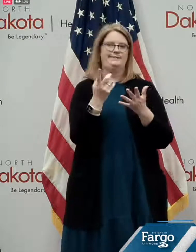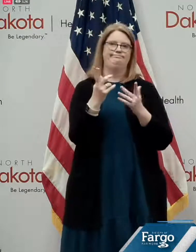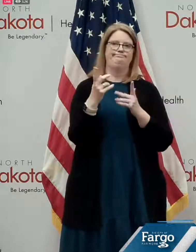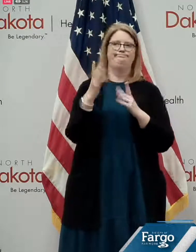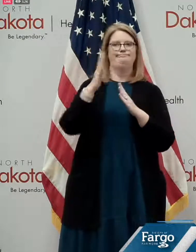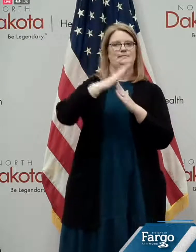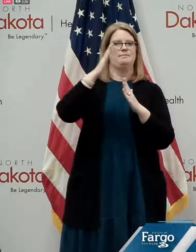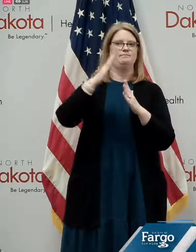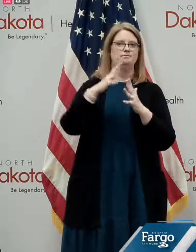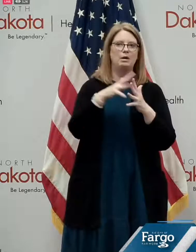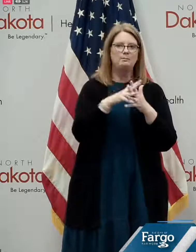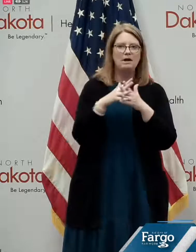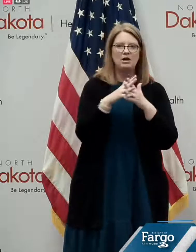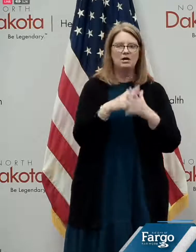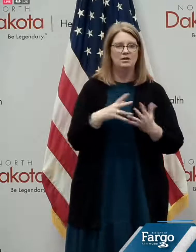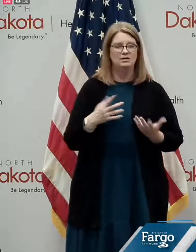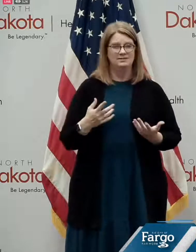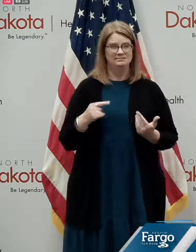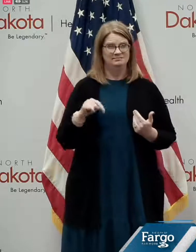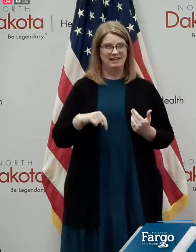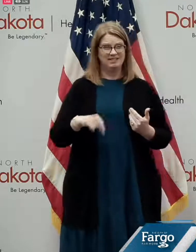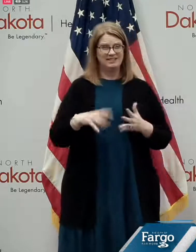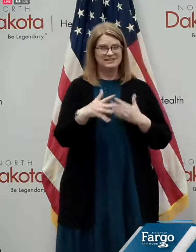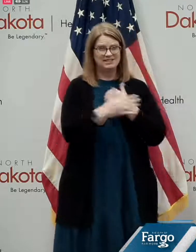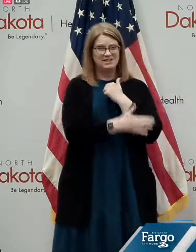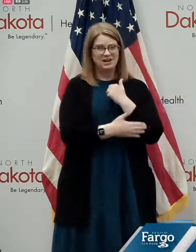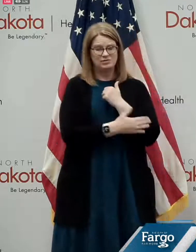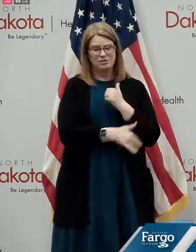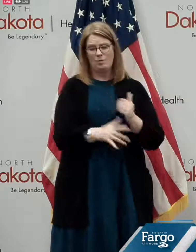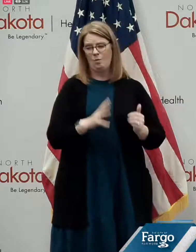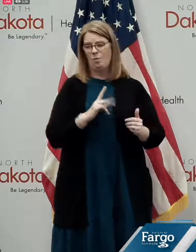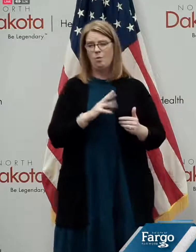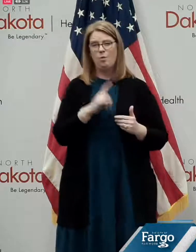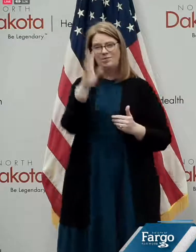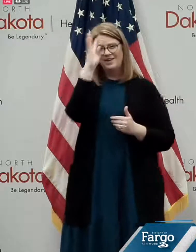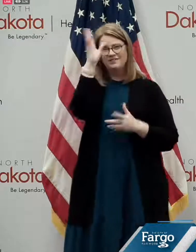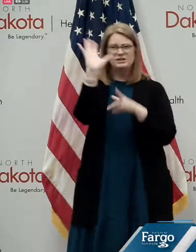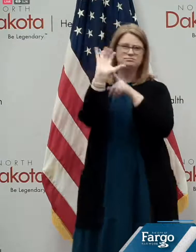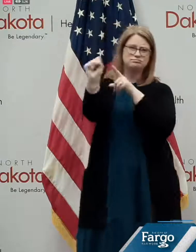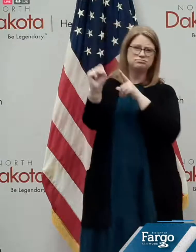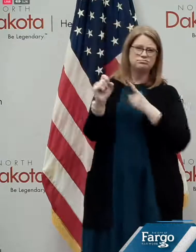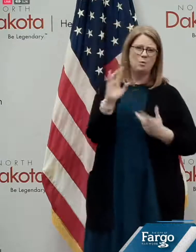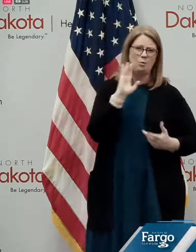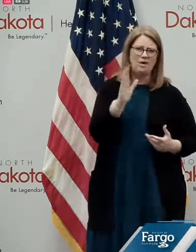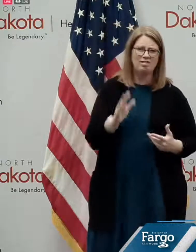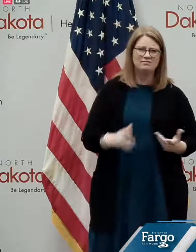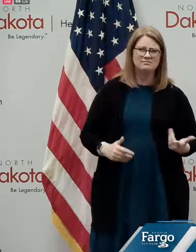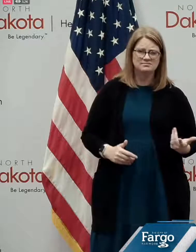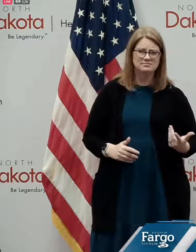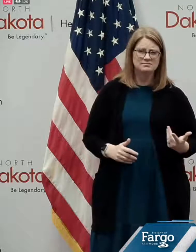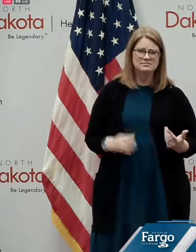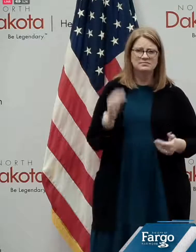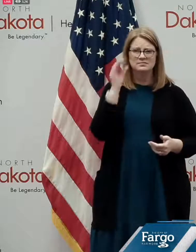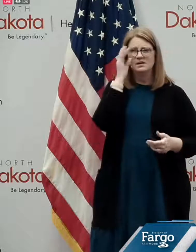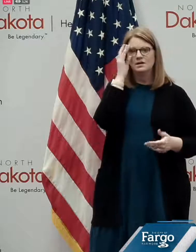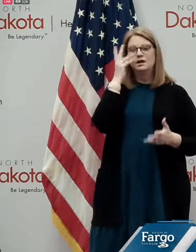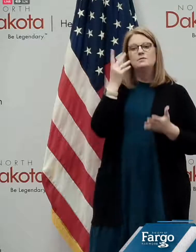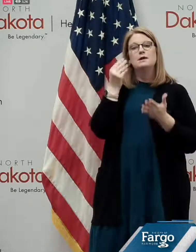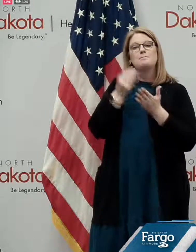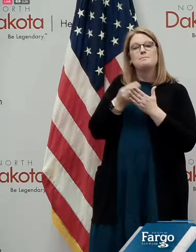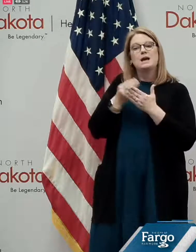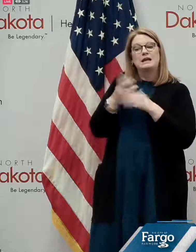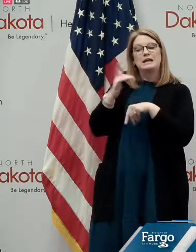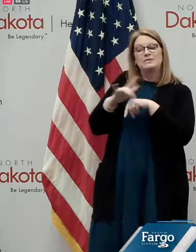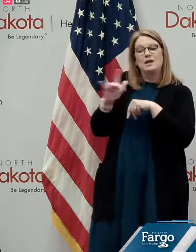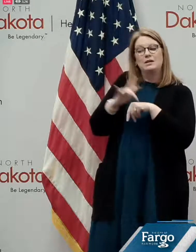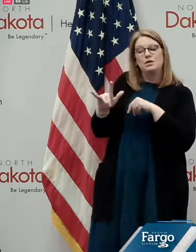that. We're going to see enormous innovation that comes from this thing. And so I'm hoping that there'll be funding, not just for doing